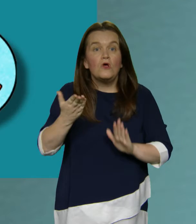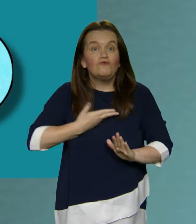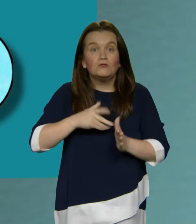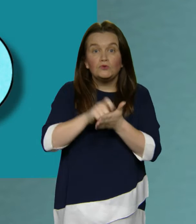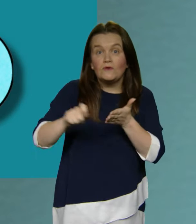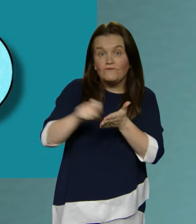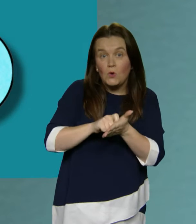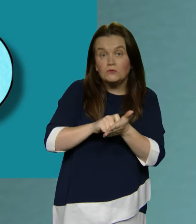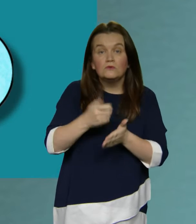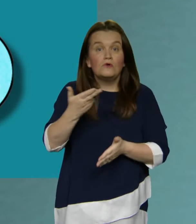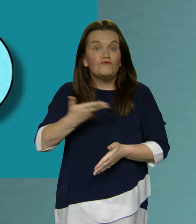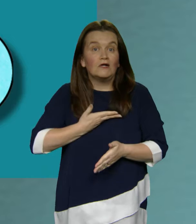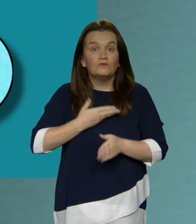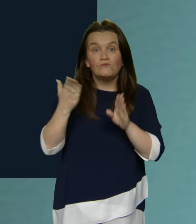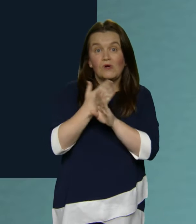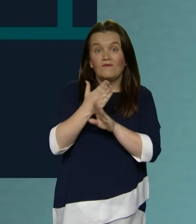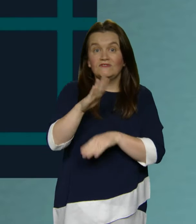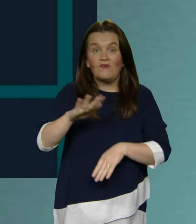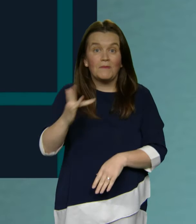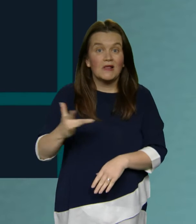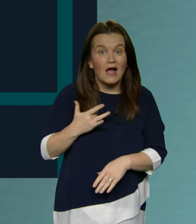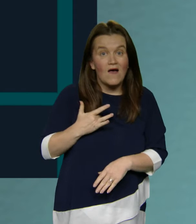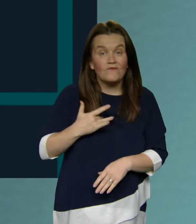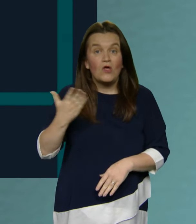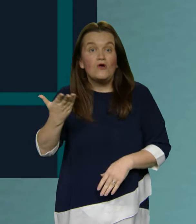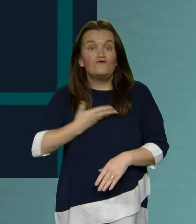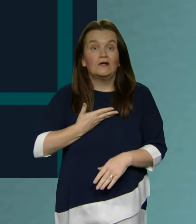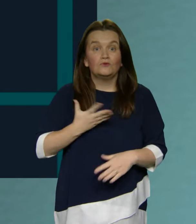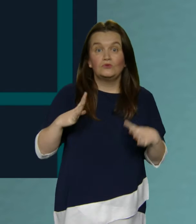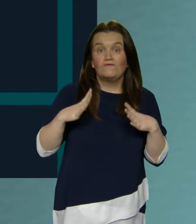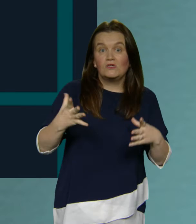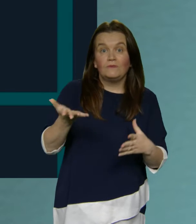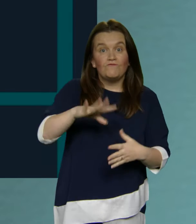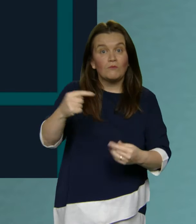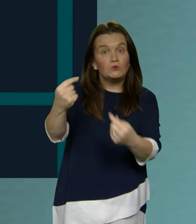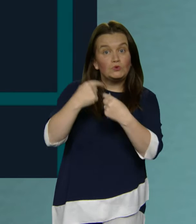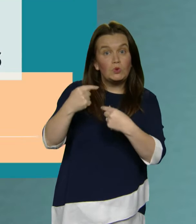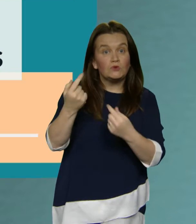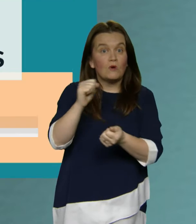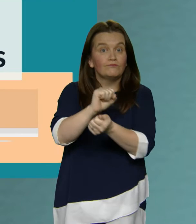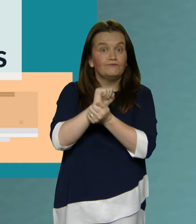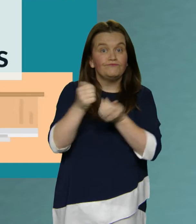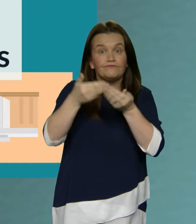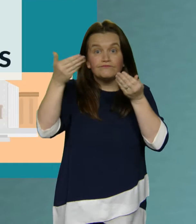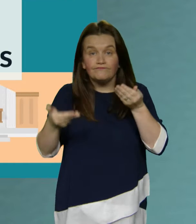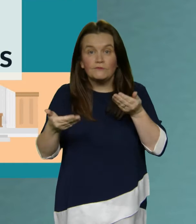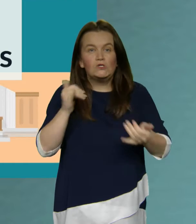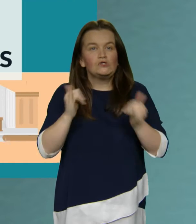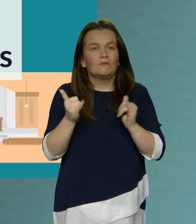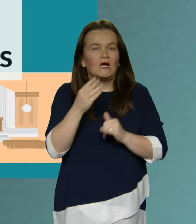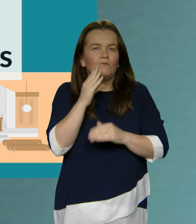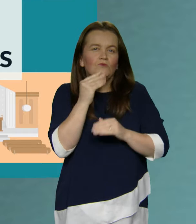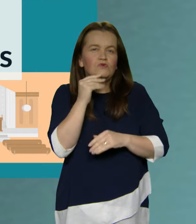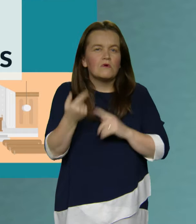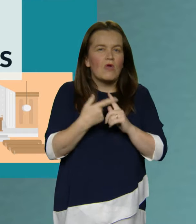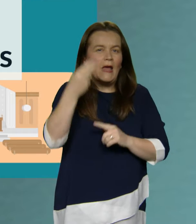rights to private and family life, and rights to freedom from torture or unfair detention, sometimes known as civil and